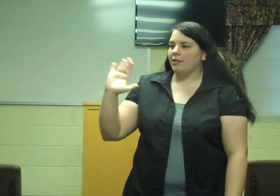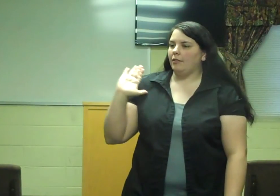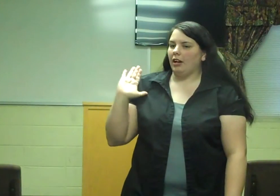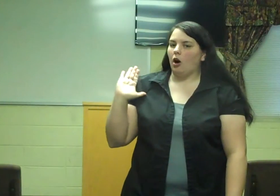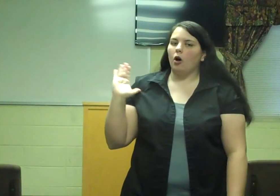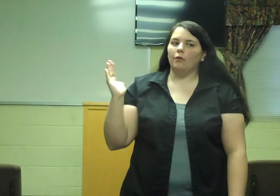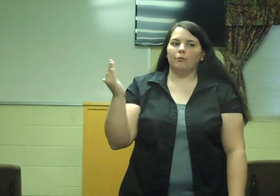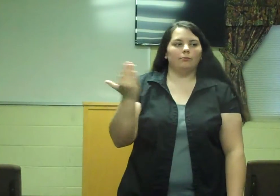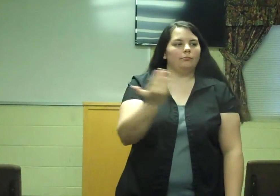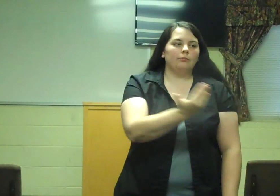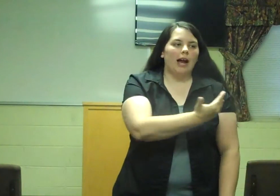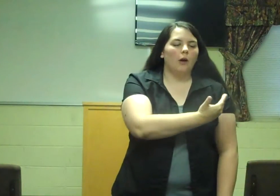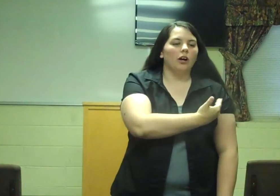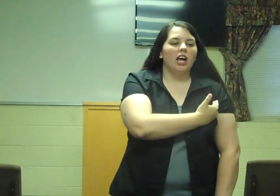possessive, all of them, our.